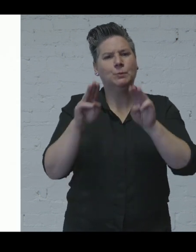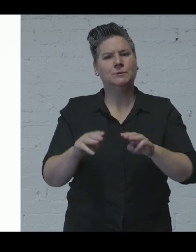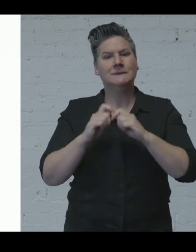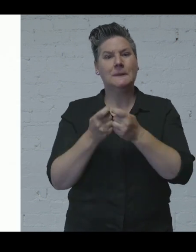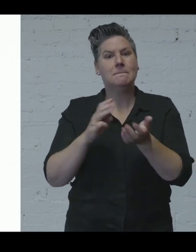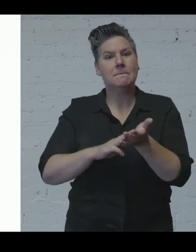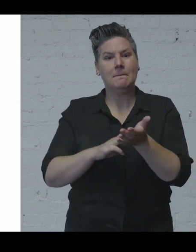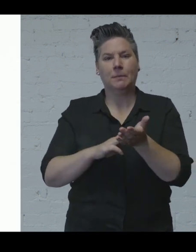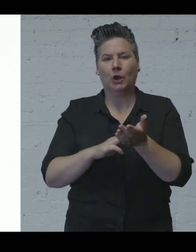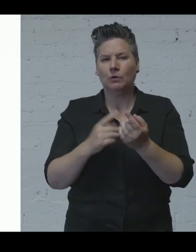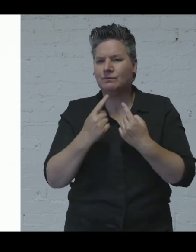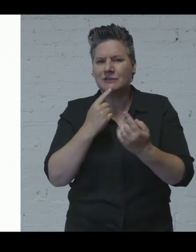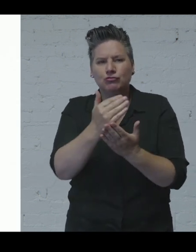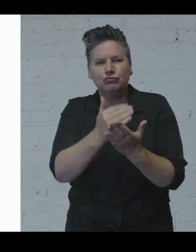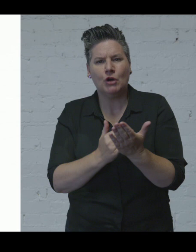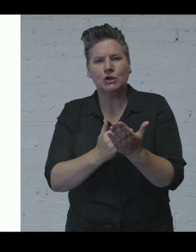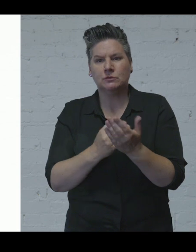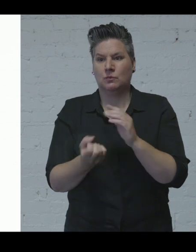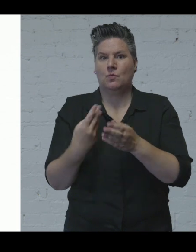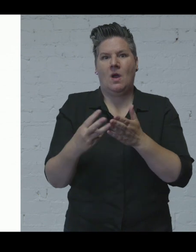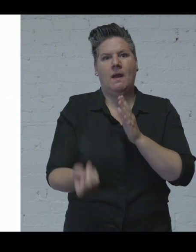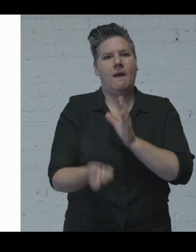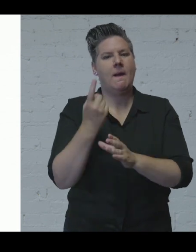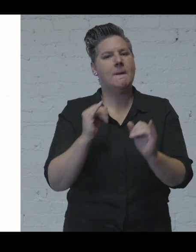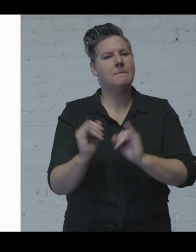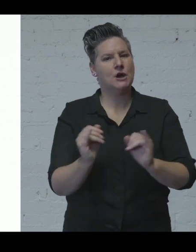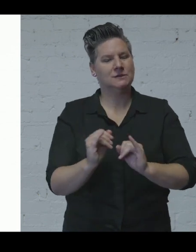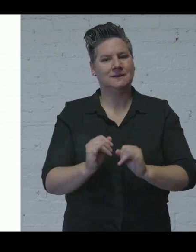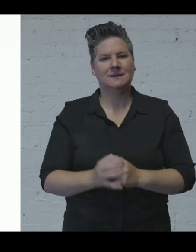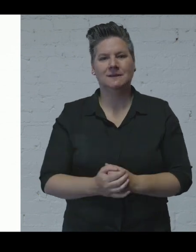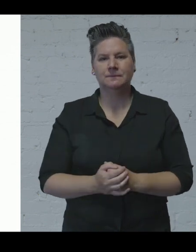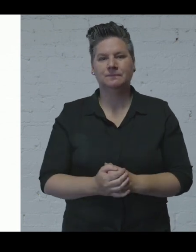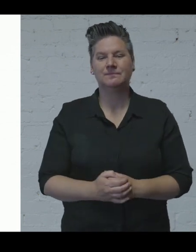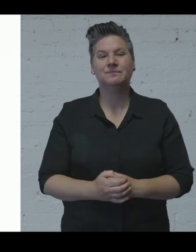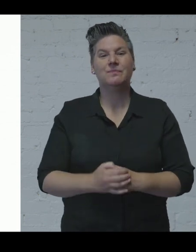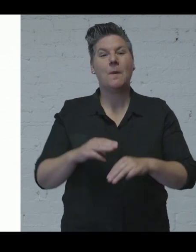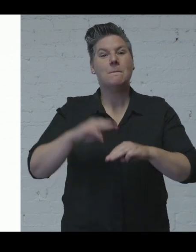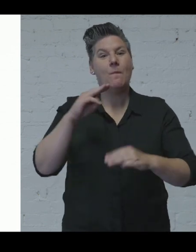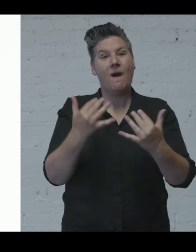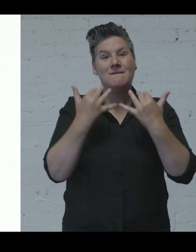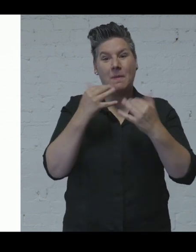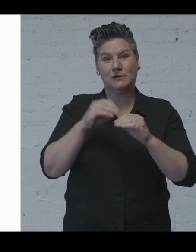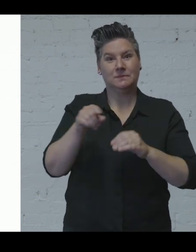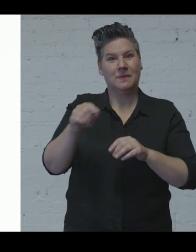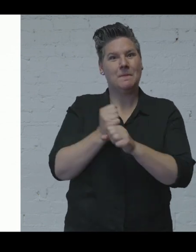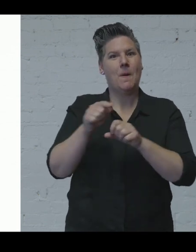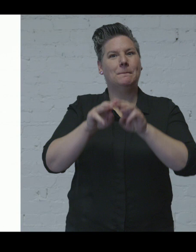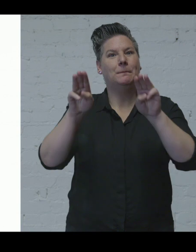instructions in an emergency. Additional information on the Museum of Free Derry is available on our website at